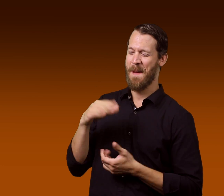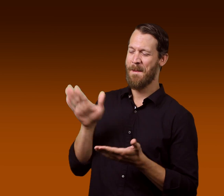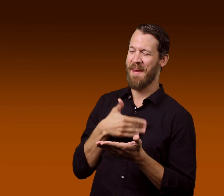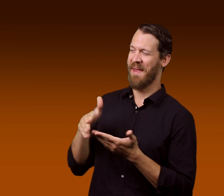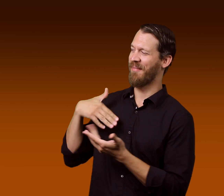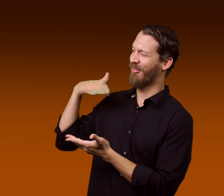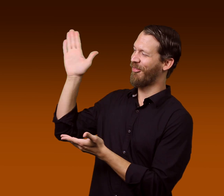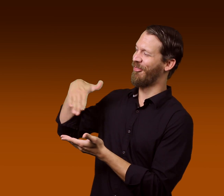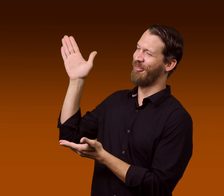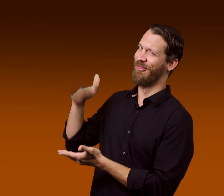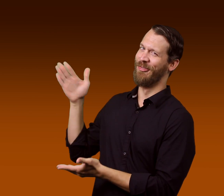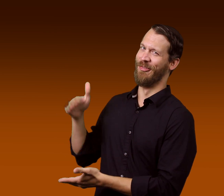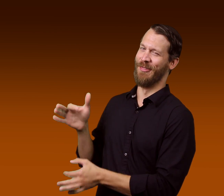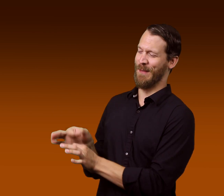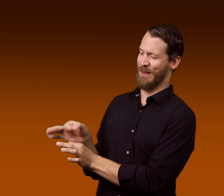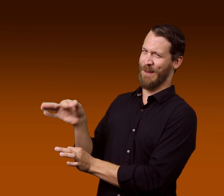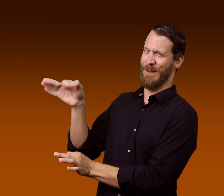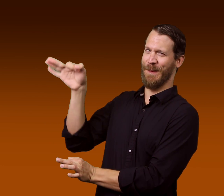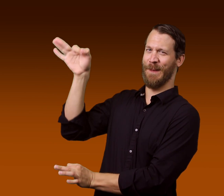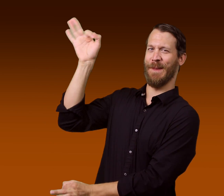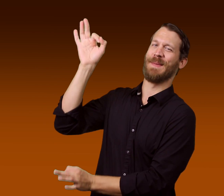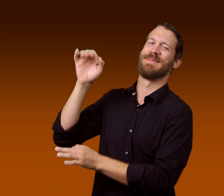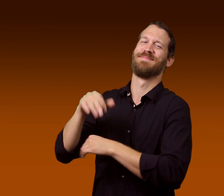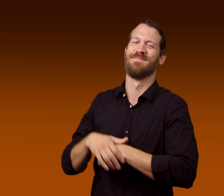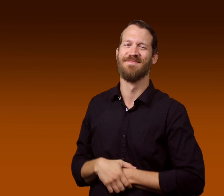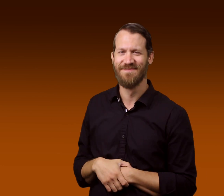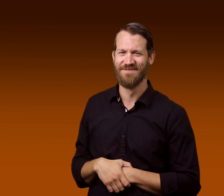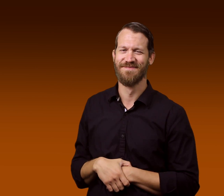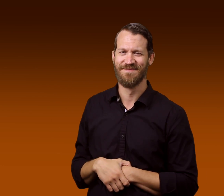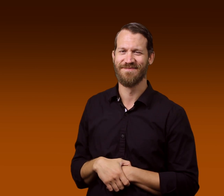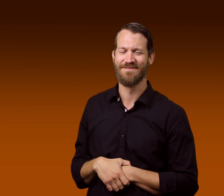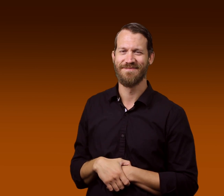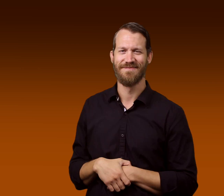gentle tap on her shoulder woke her. She looked up and smiled at the